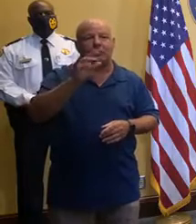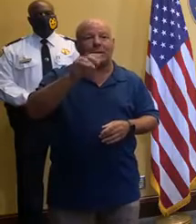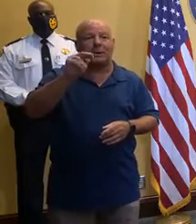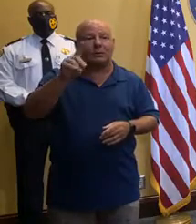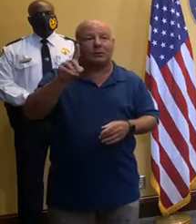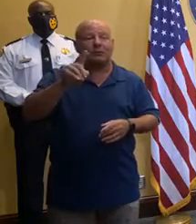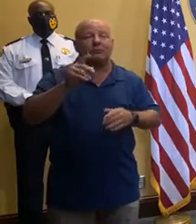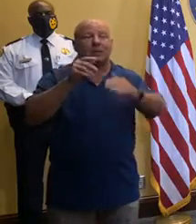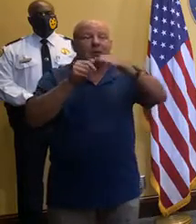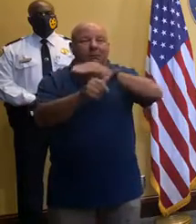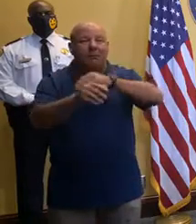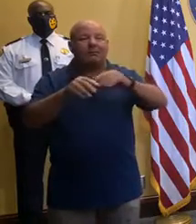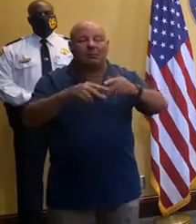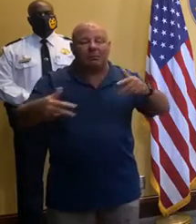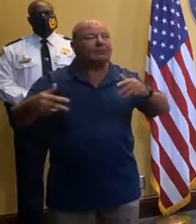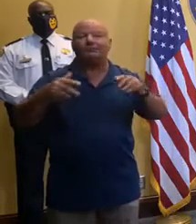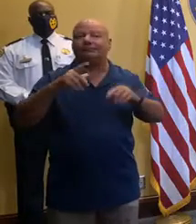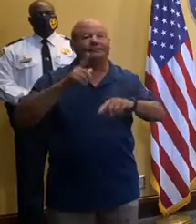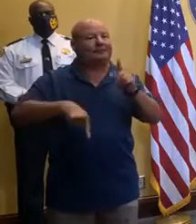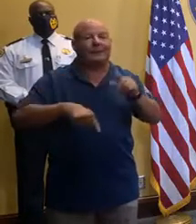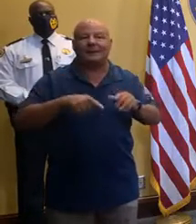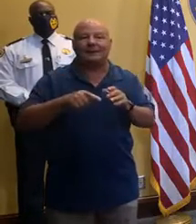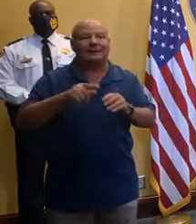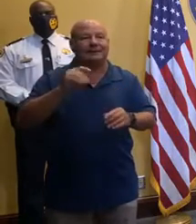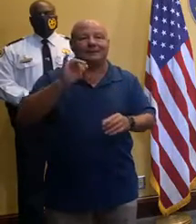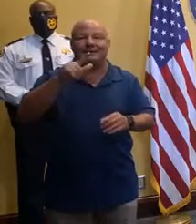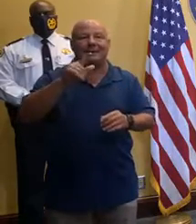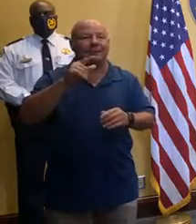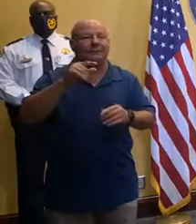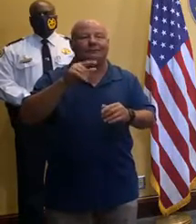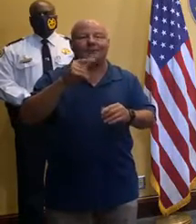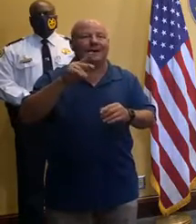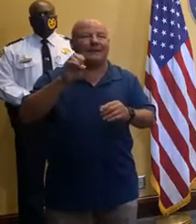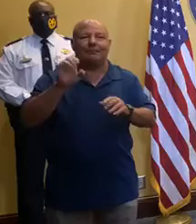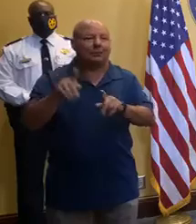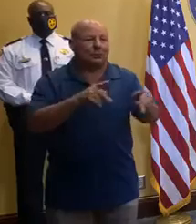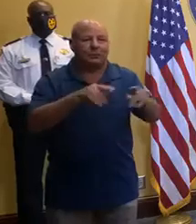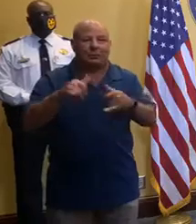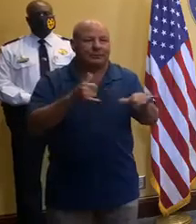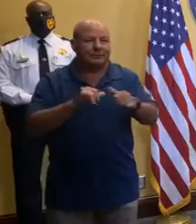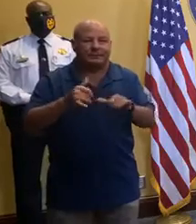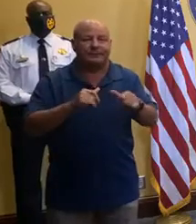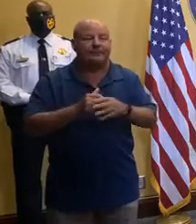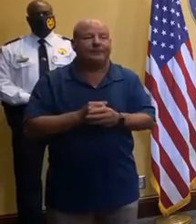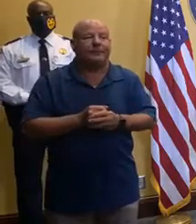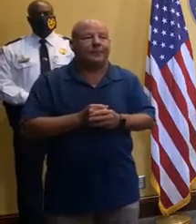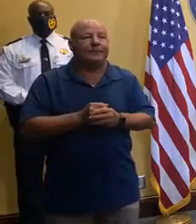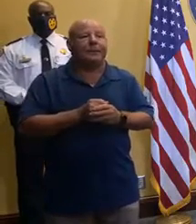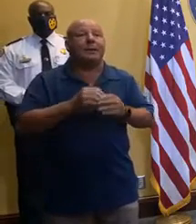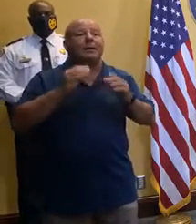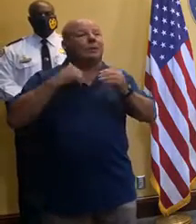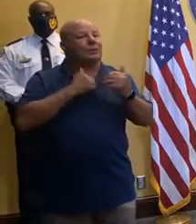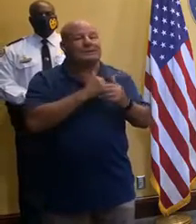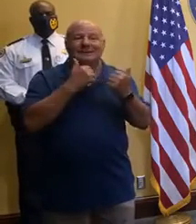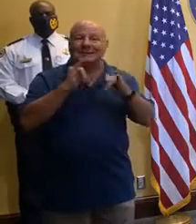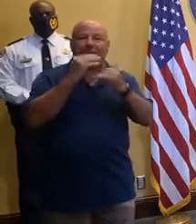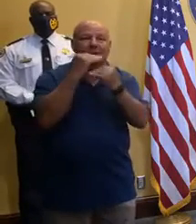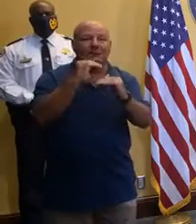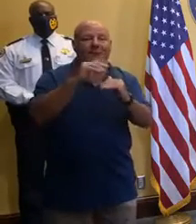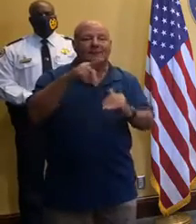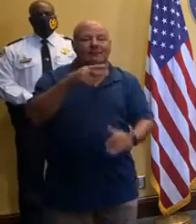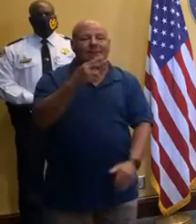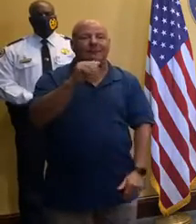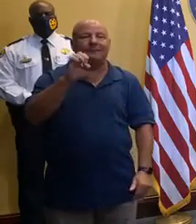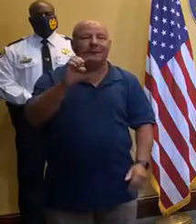spaces for tailgating. Large gatherings are limited to the Phase 2 guidelines that we have been